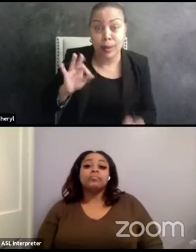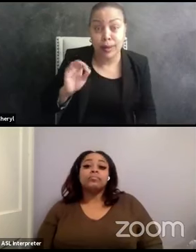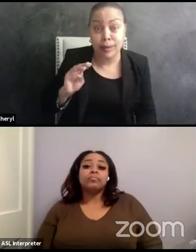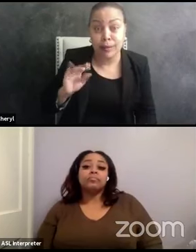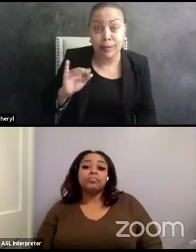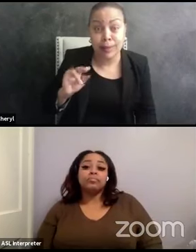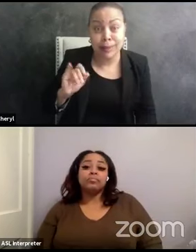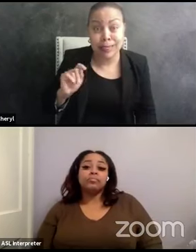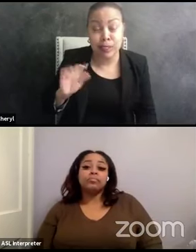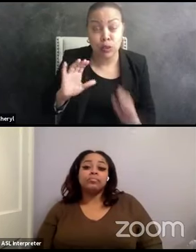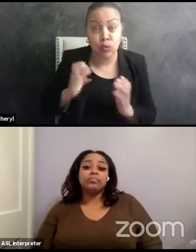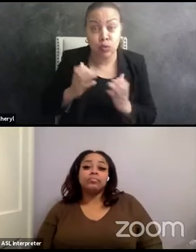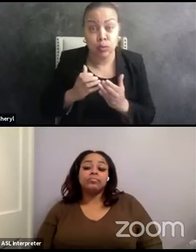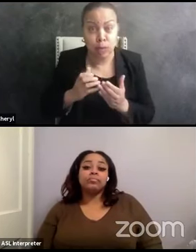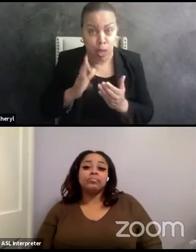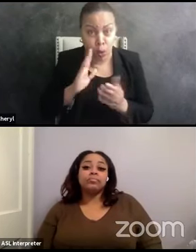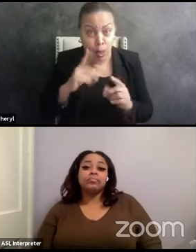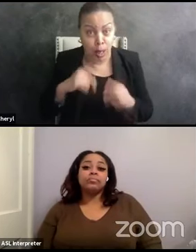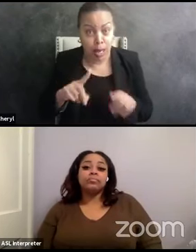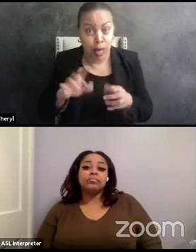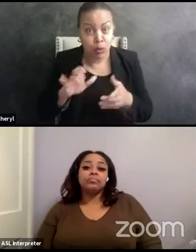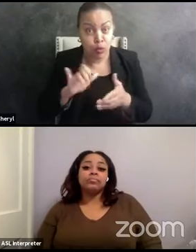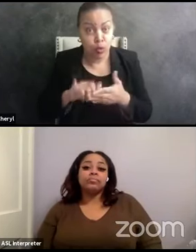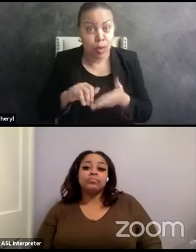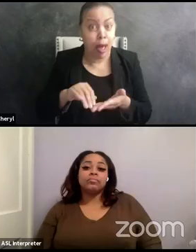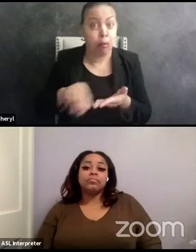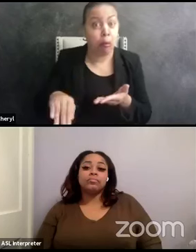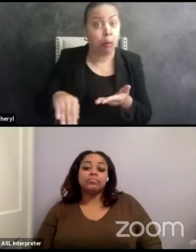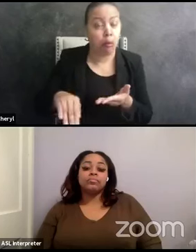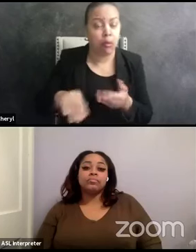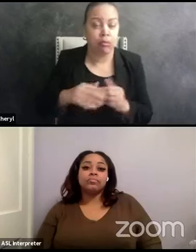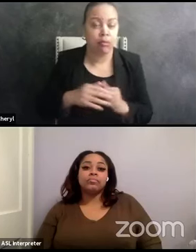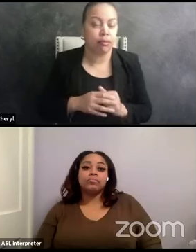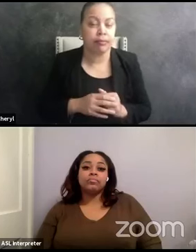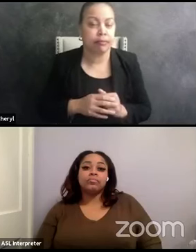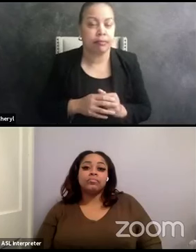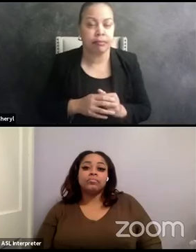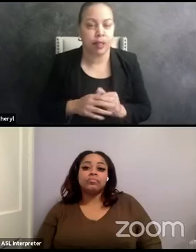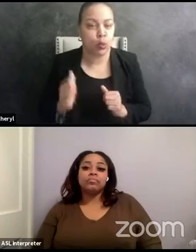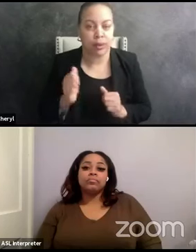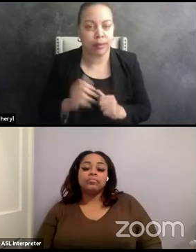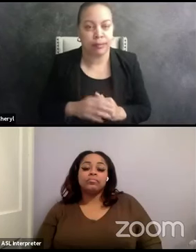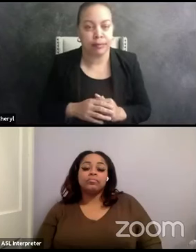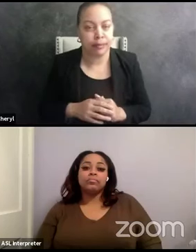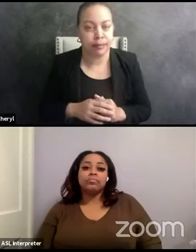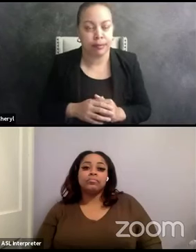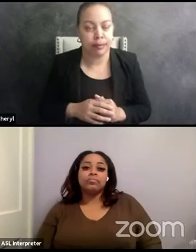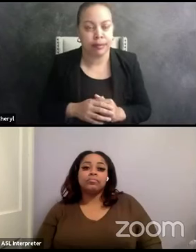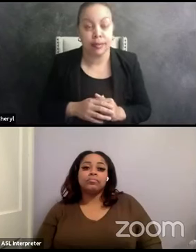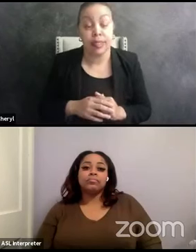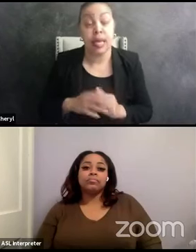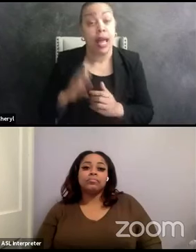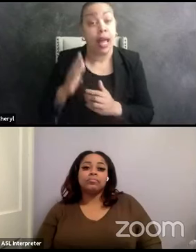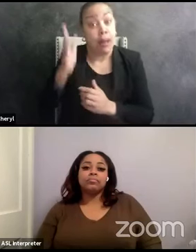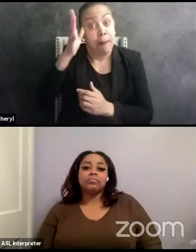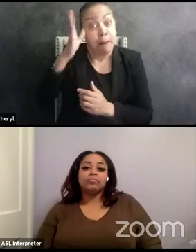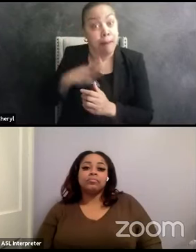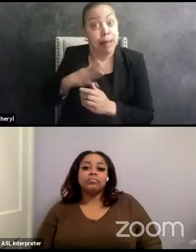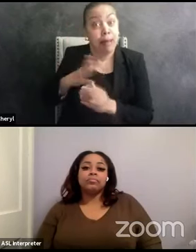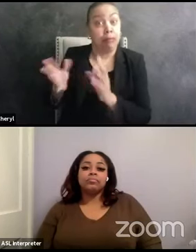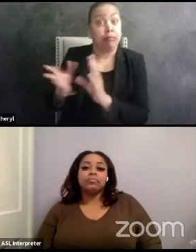to get away with this crap? And chances are it's not. We wouldn't, right? Like there's Right. comments dudes get to say in our